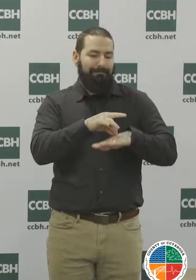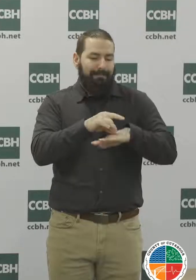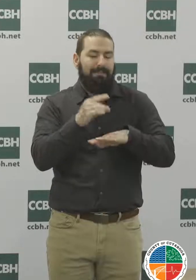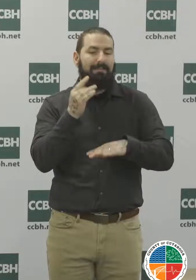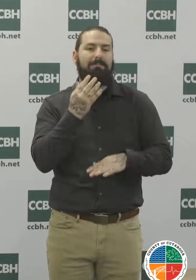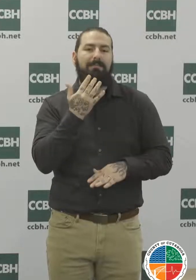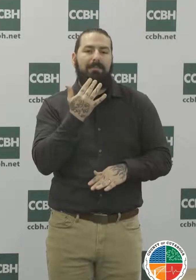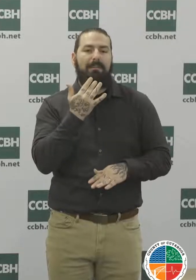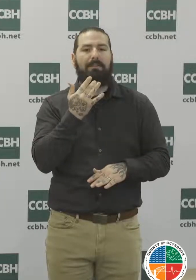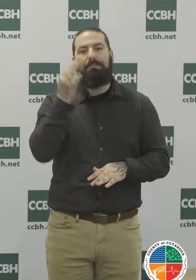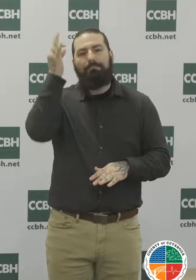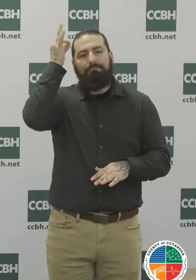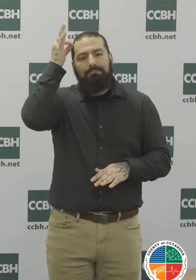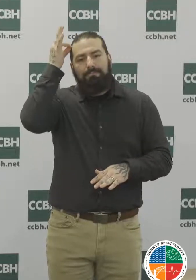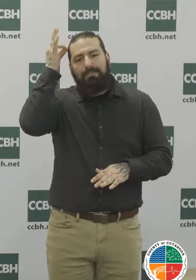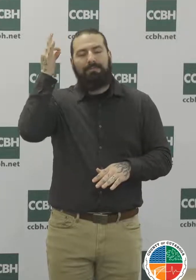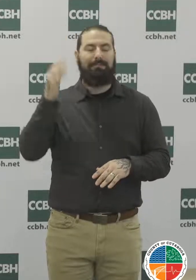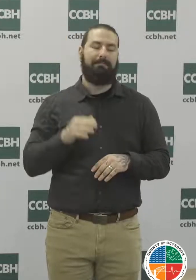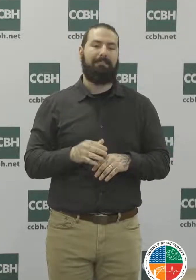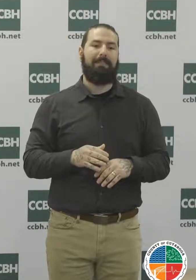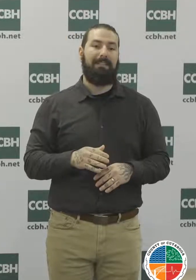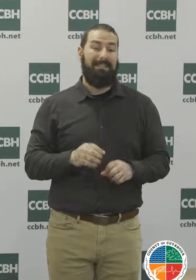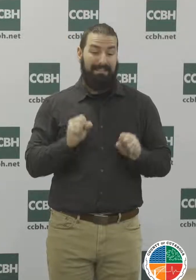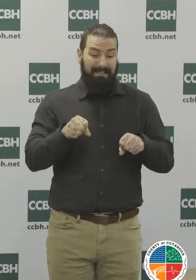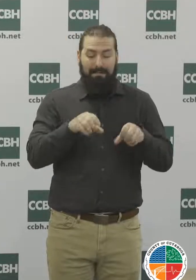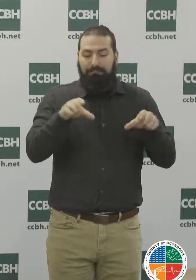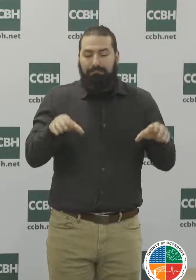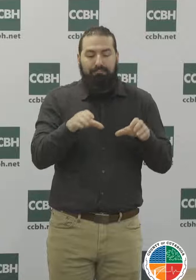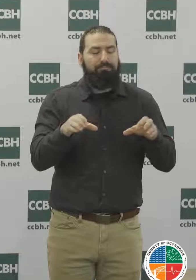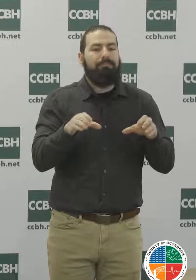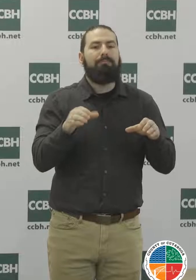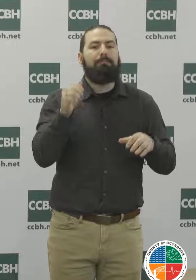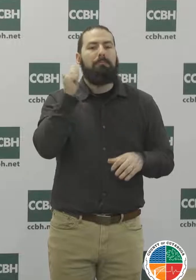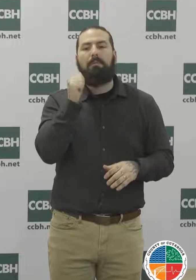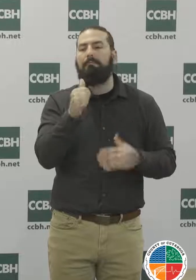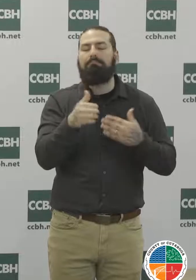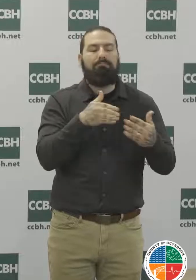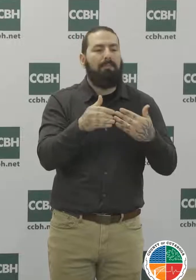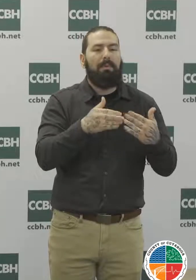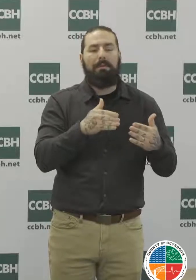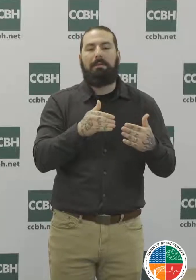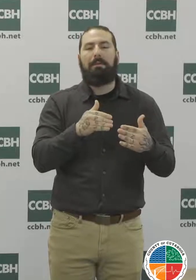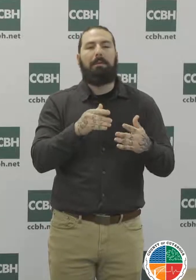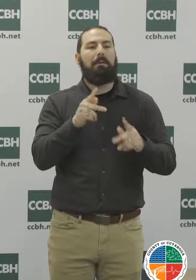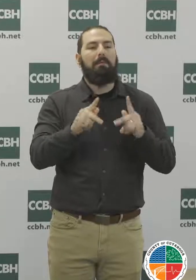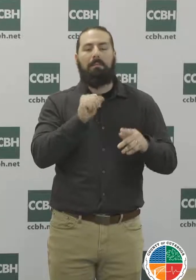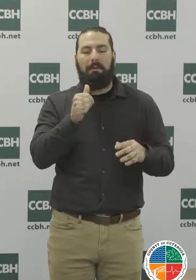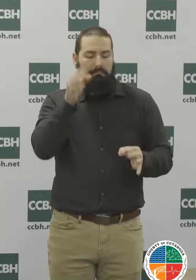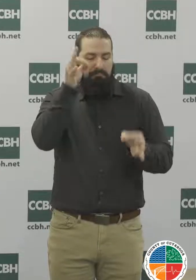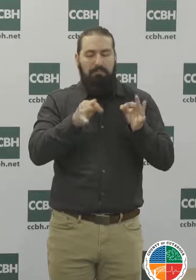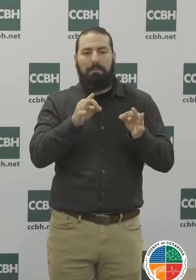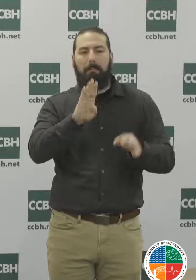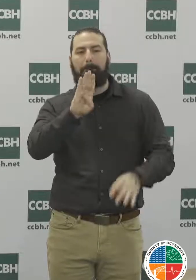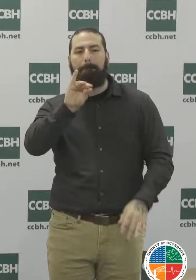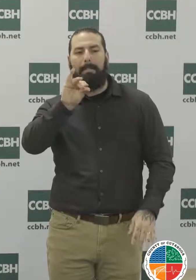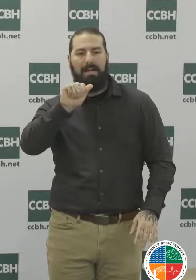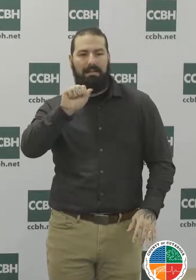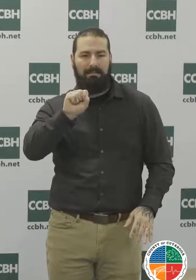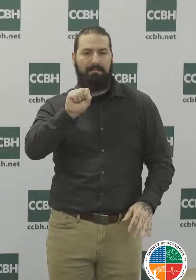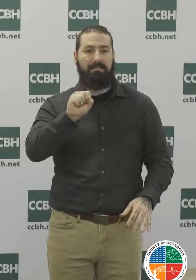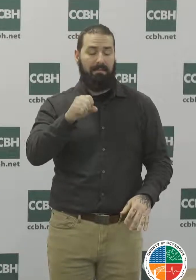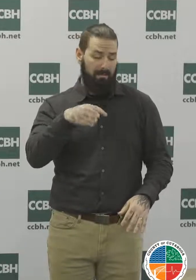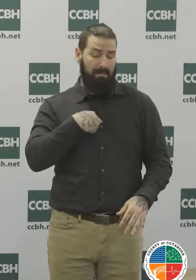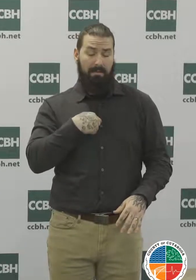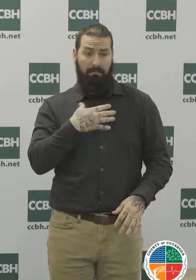everyday activities without fear of bias. As a white physician, I can walk nearly every place in a